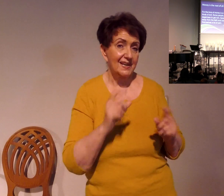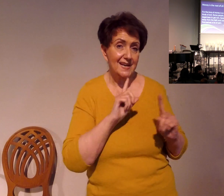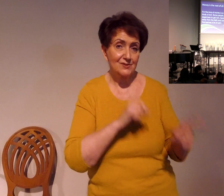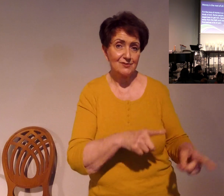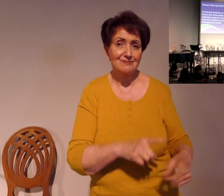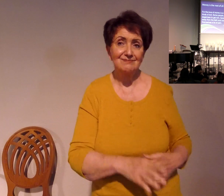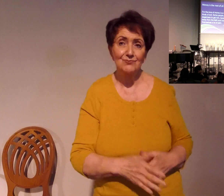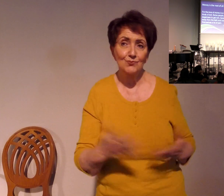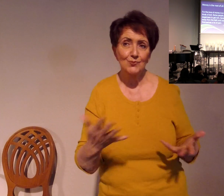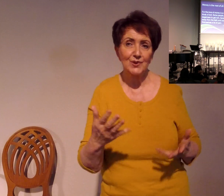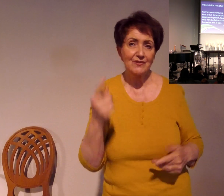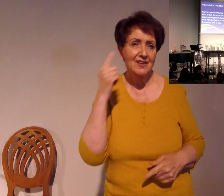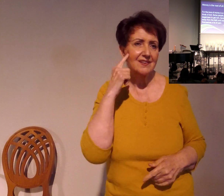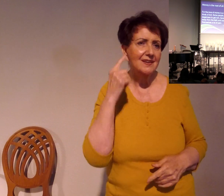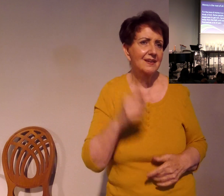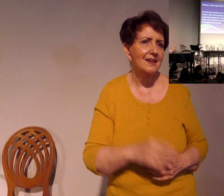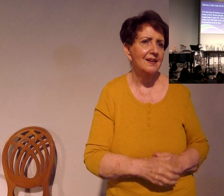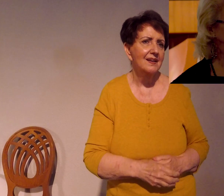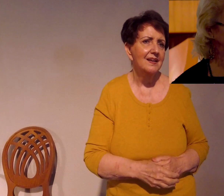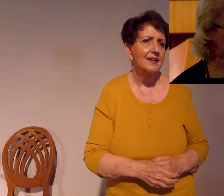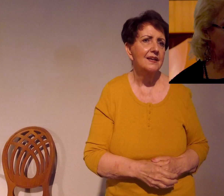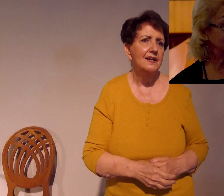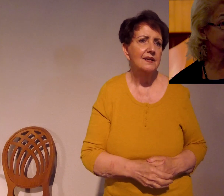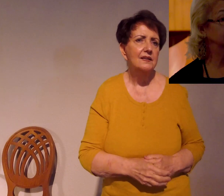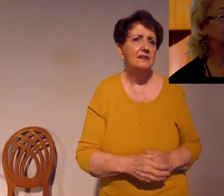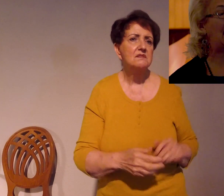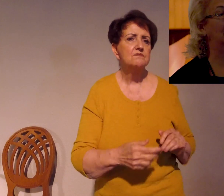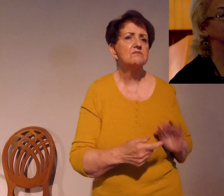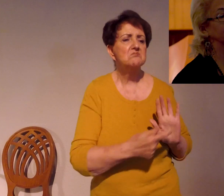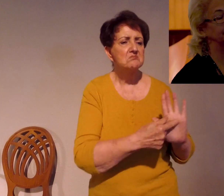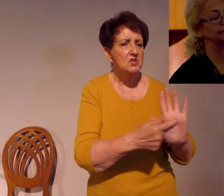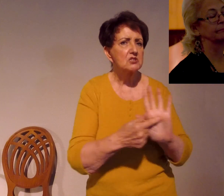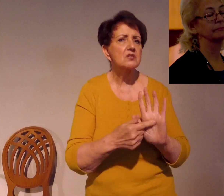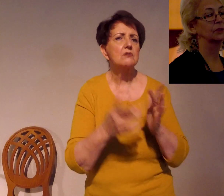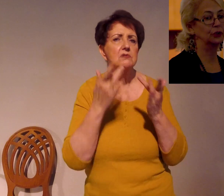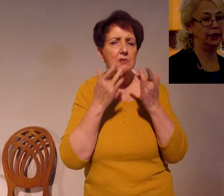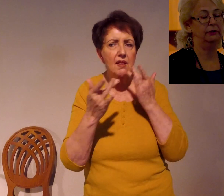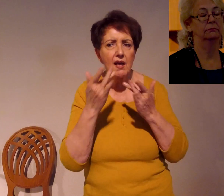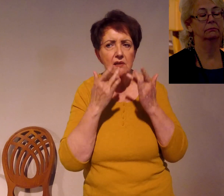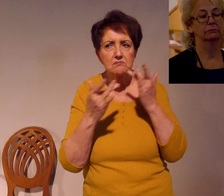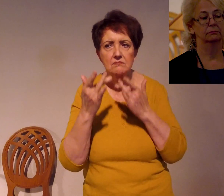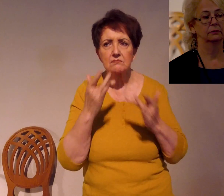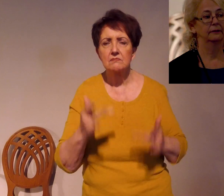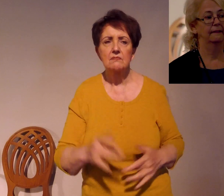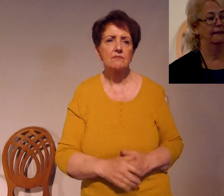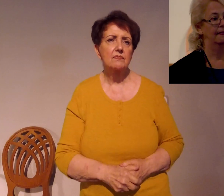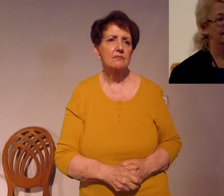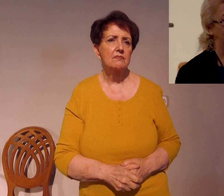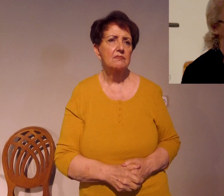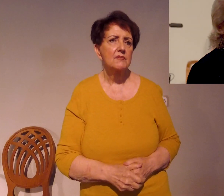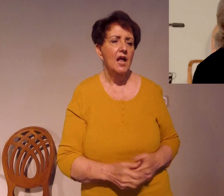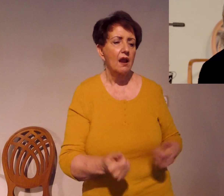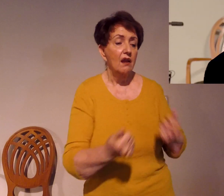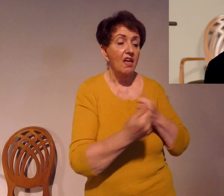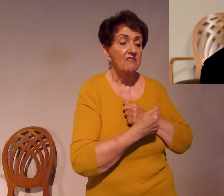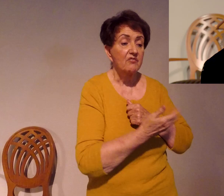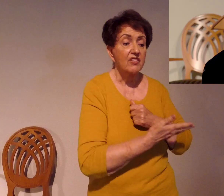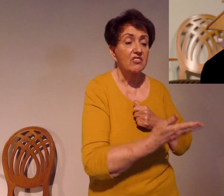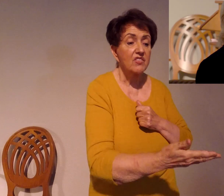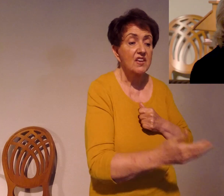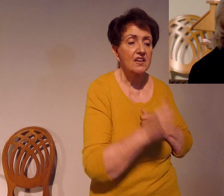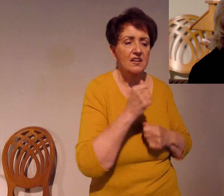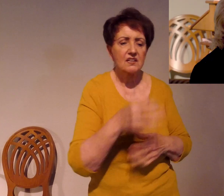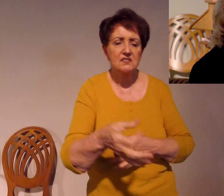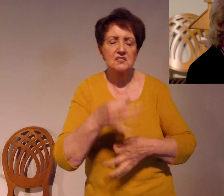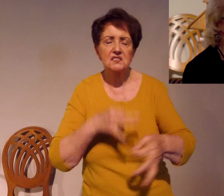What do you think? It implies lack. It implies lack. Good. Love of the thing instead of the source. Love